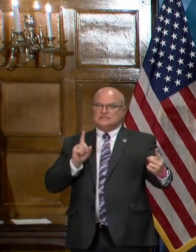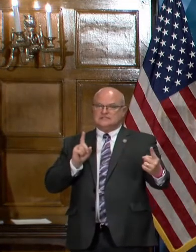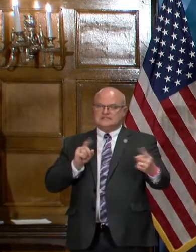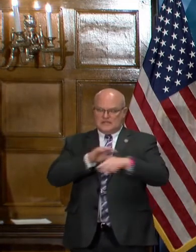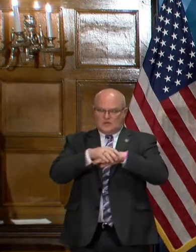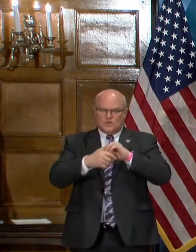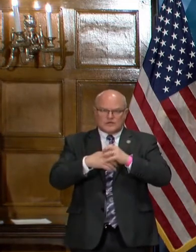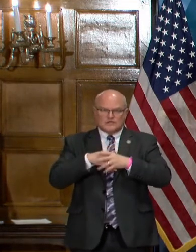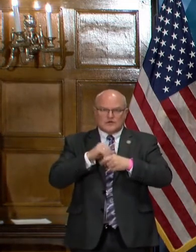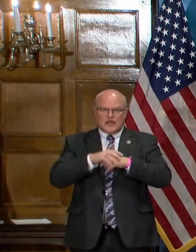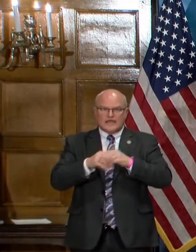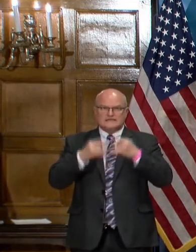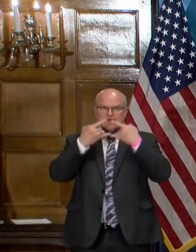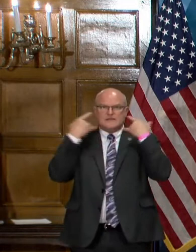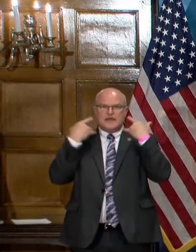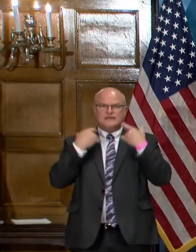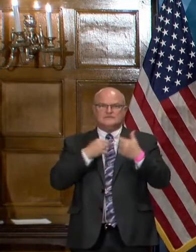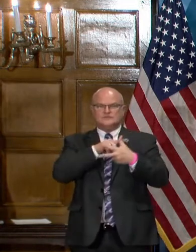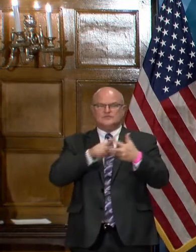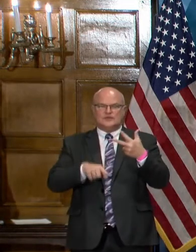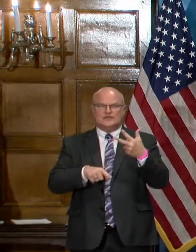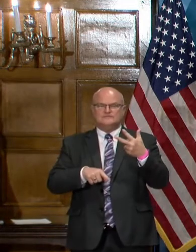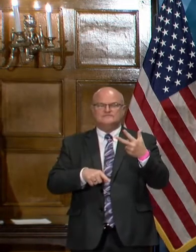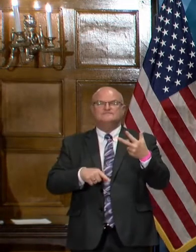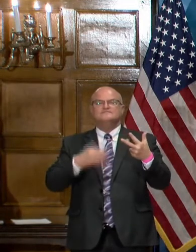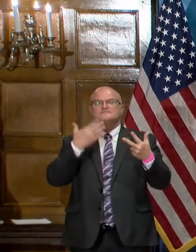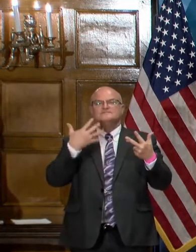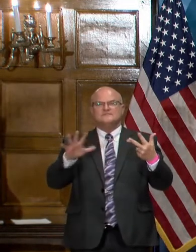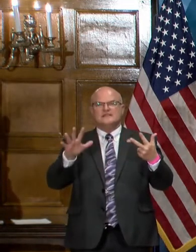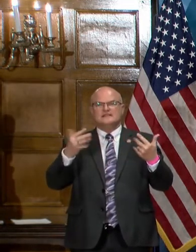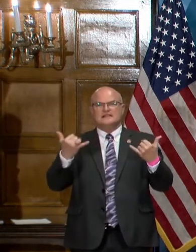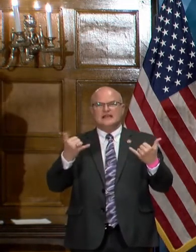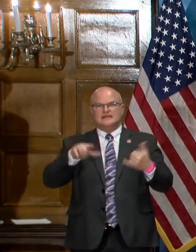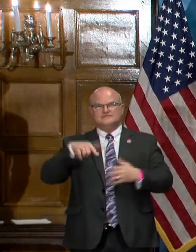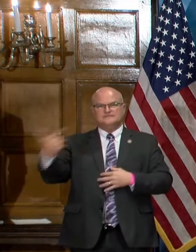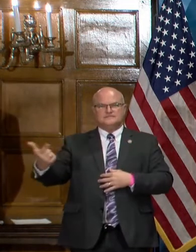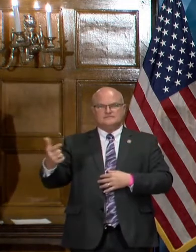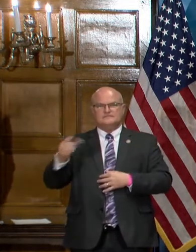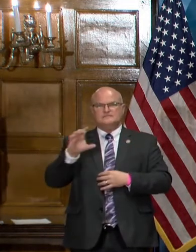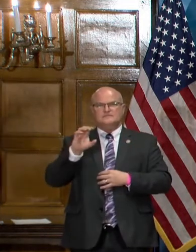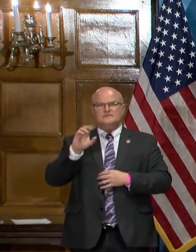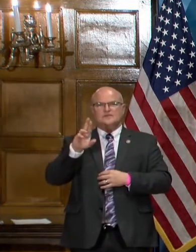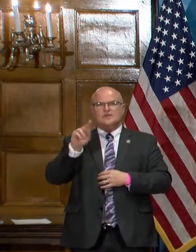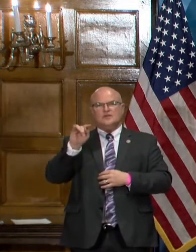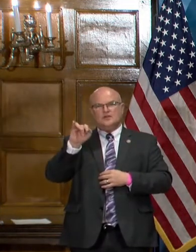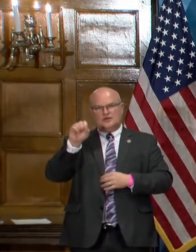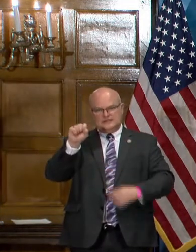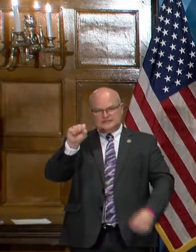washing our hands, and wearing the mask. So I'll stop here and turn it over to Mr. Barnett.